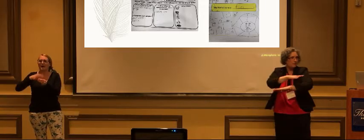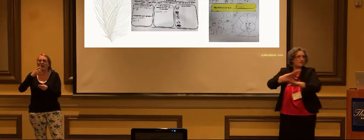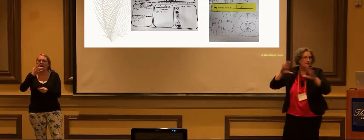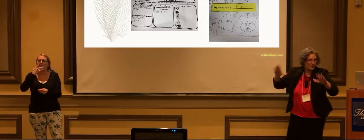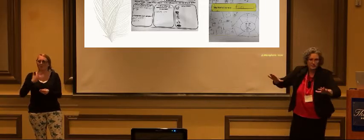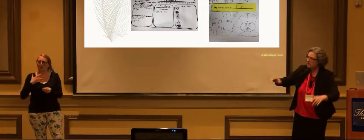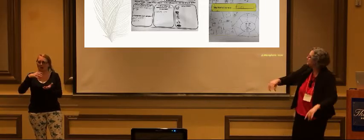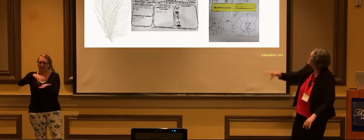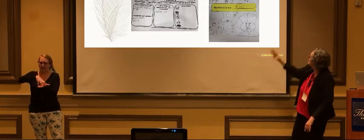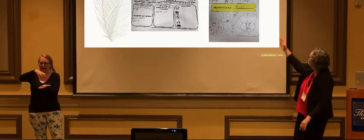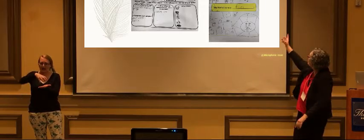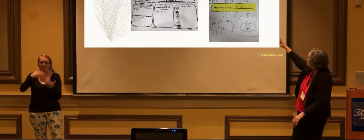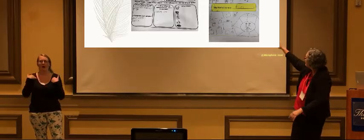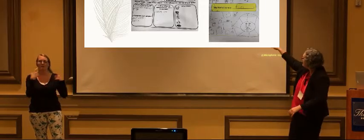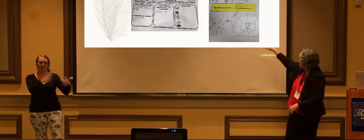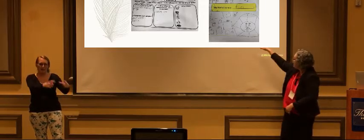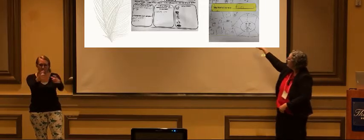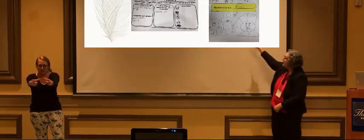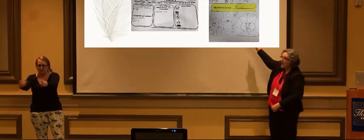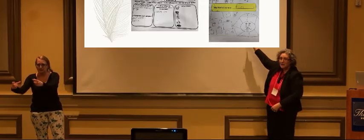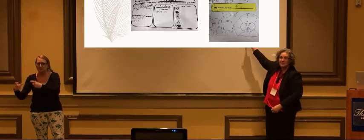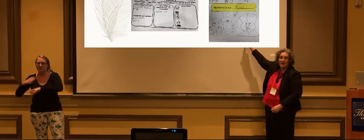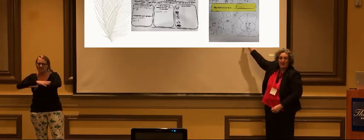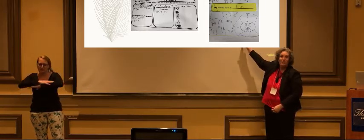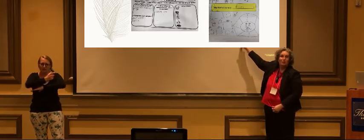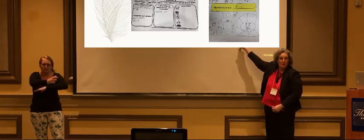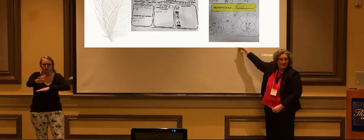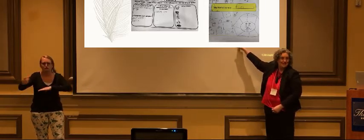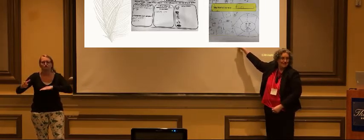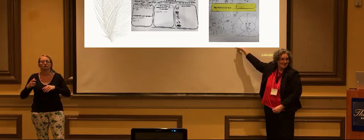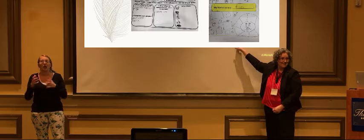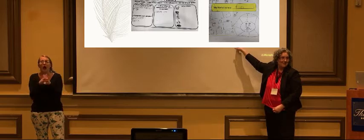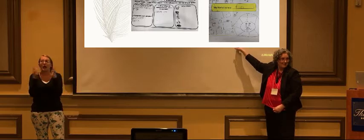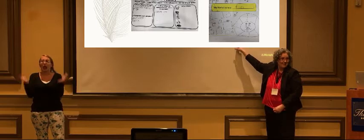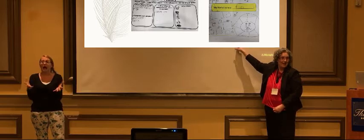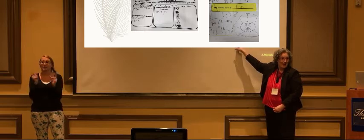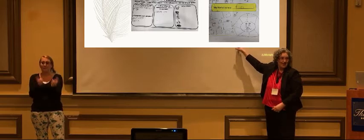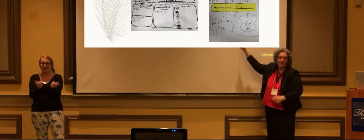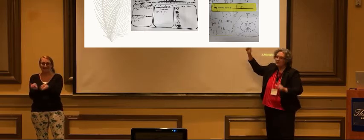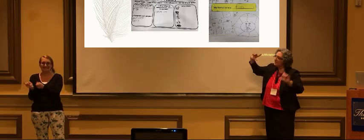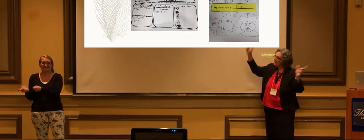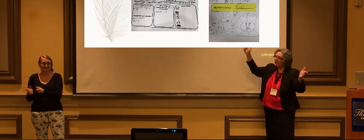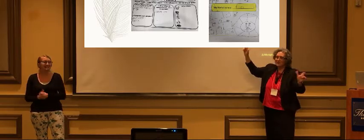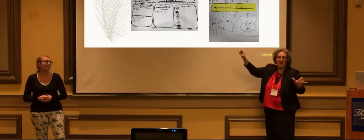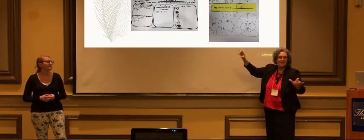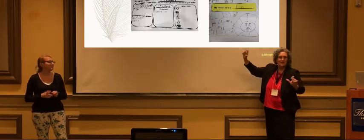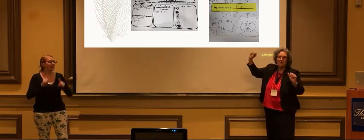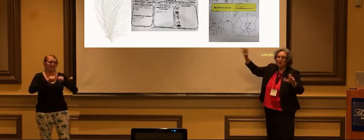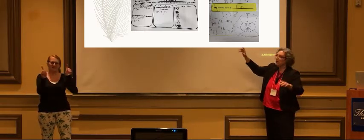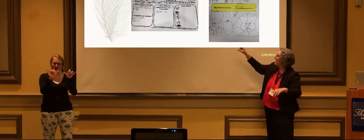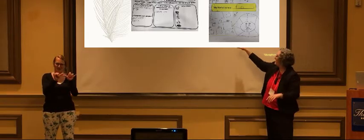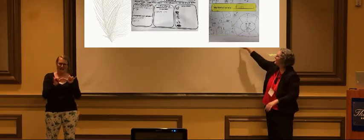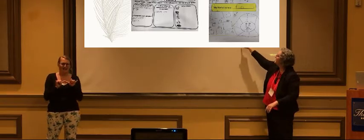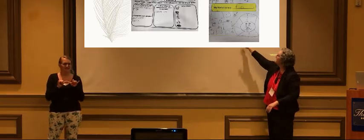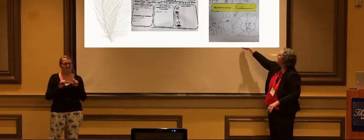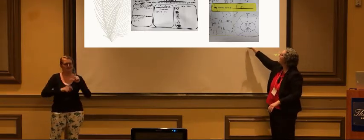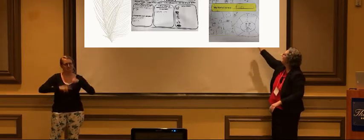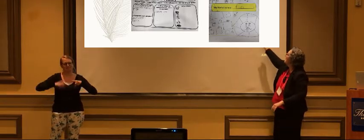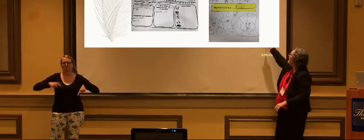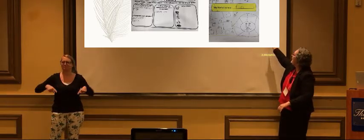plates. Everyone's got a place at the table. Lots of presents, okay? Different sizes, all